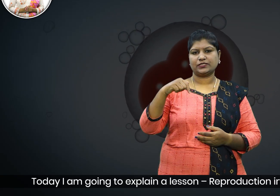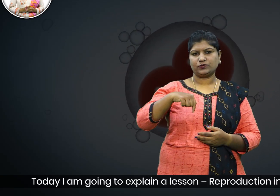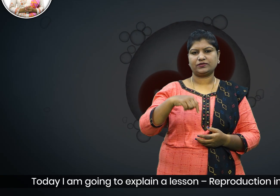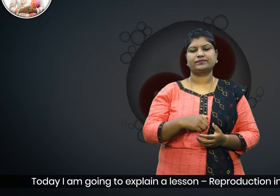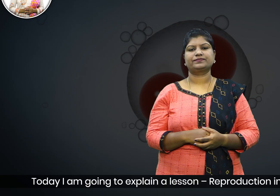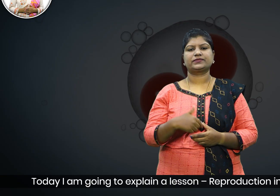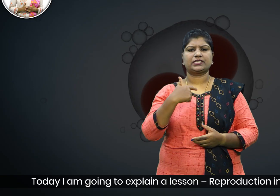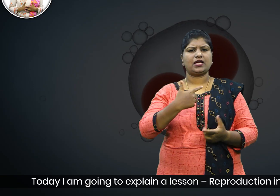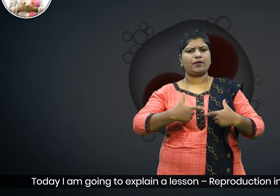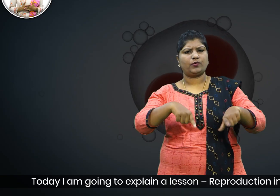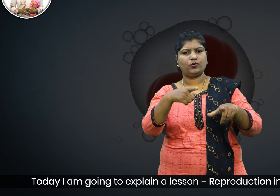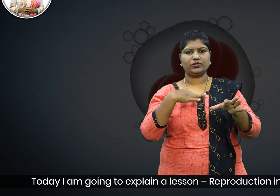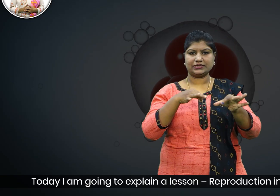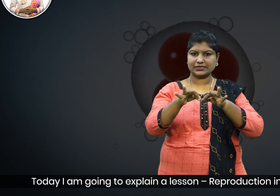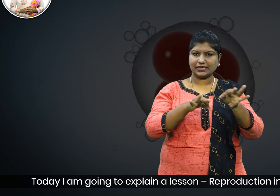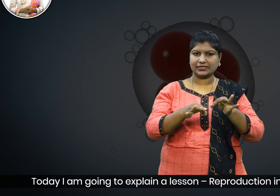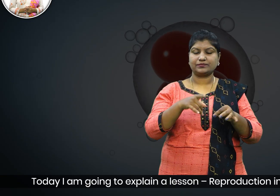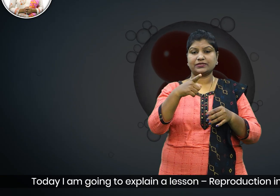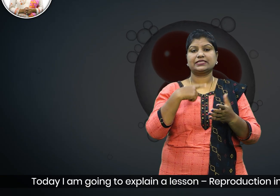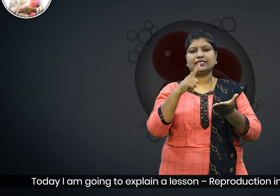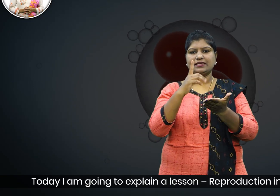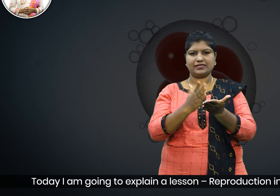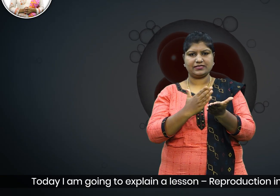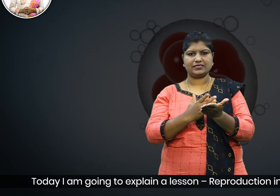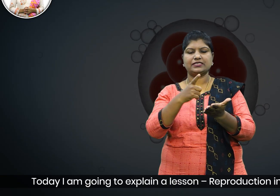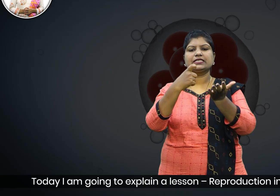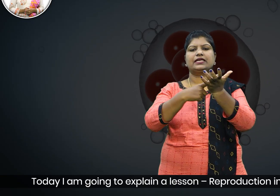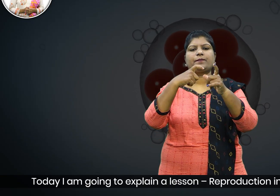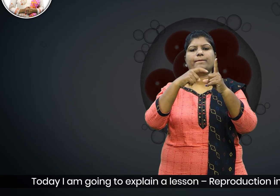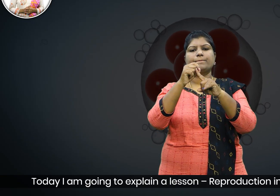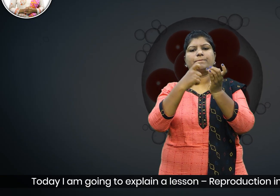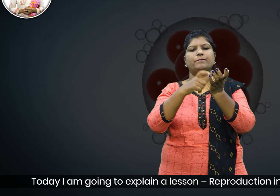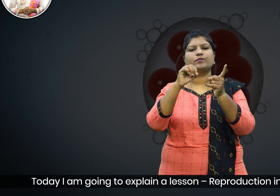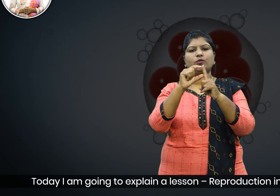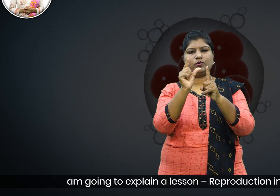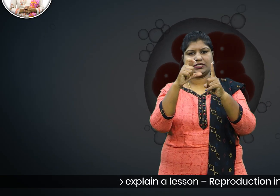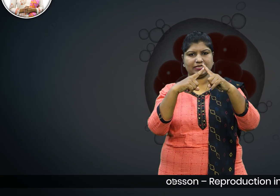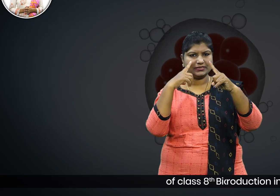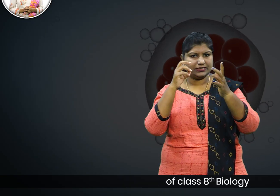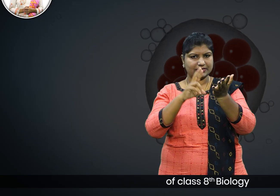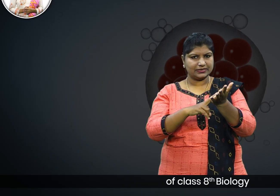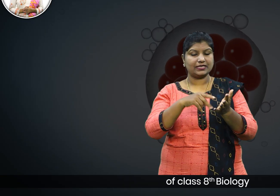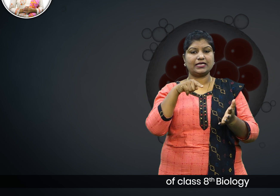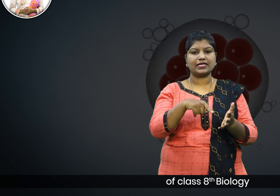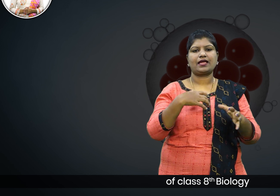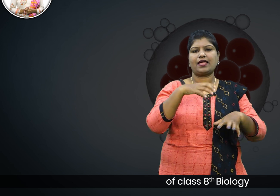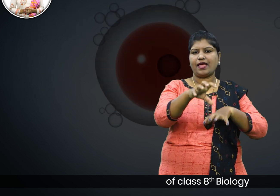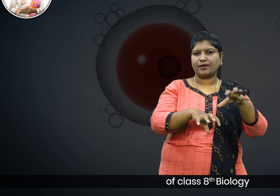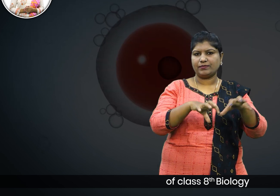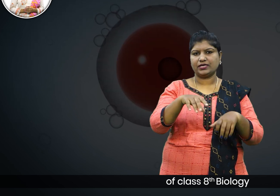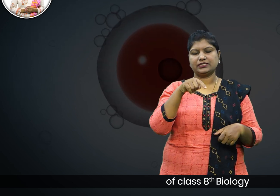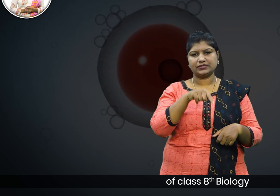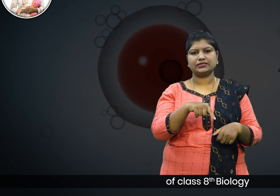Today, I am going to explain a lesson, Reproduction in Animals, of Class